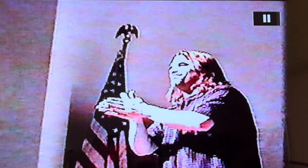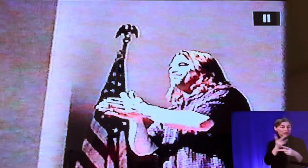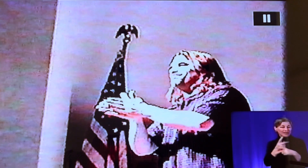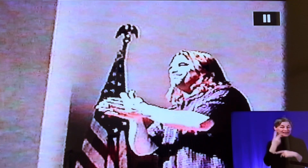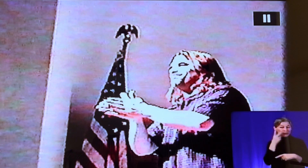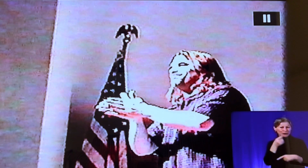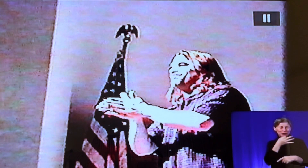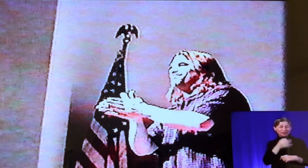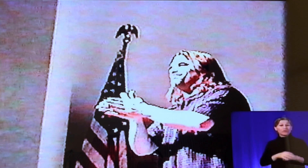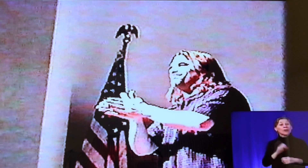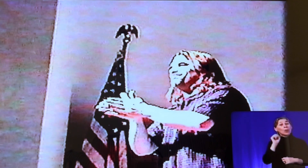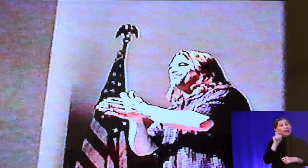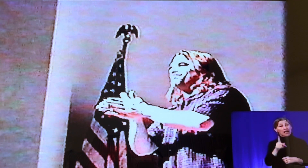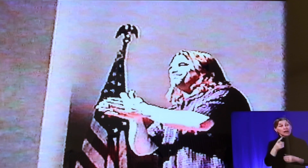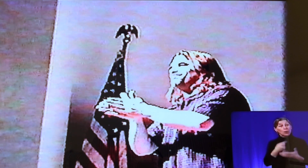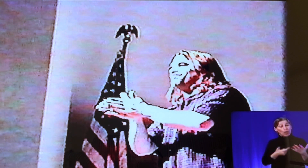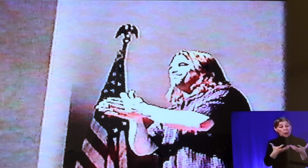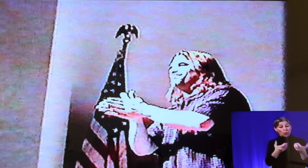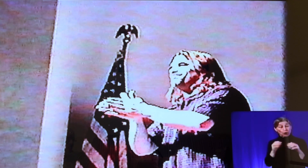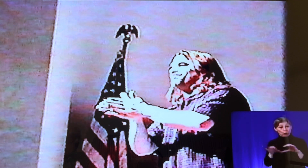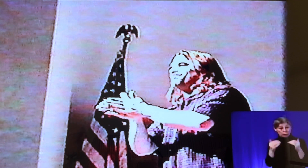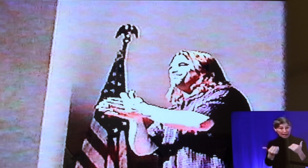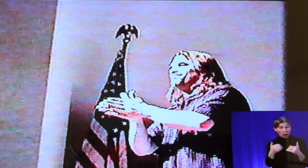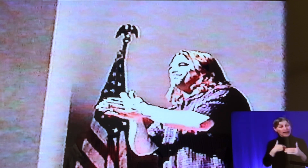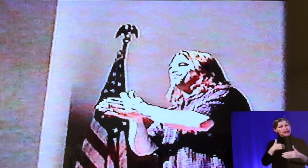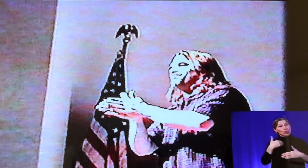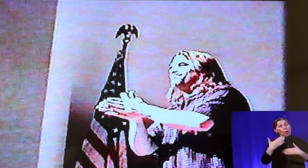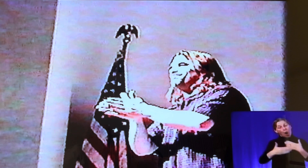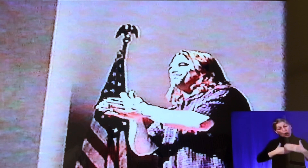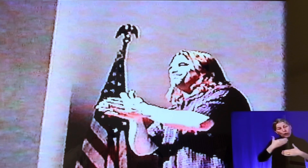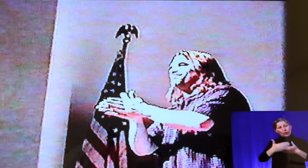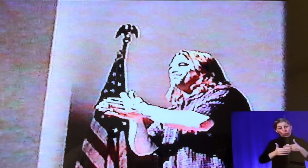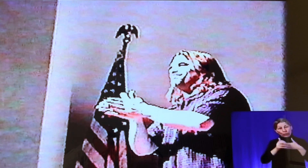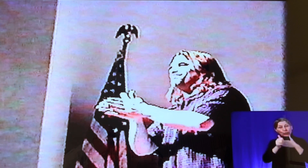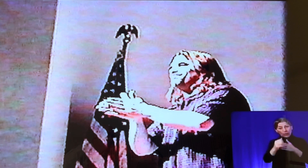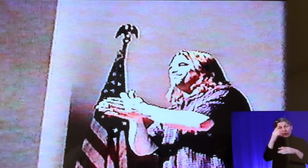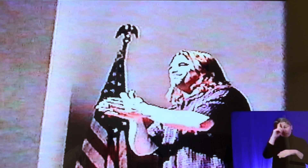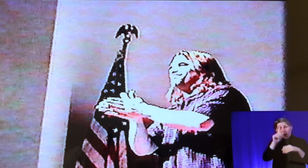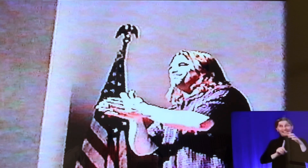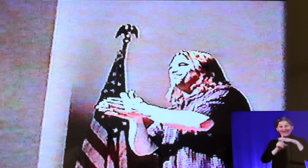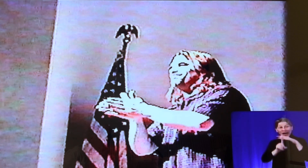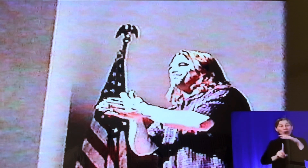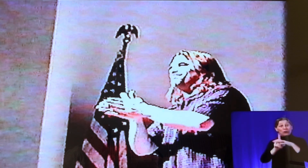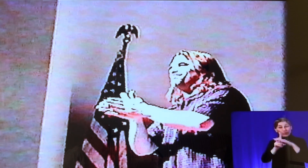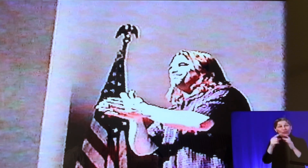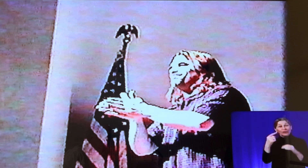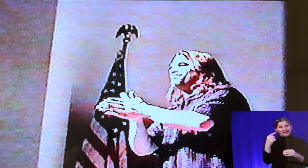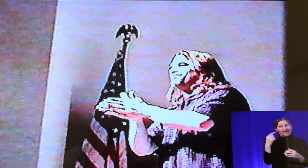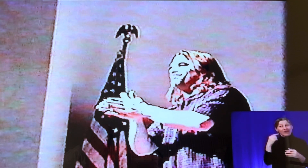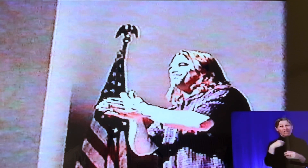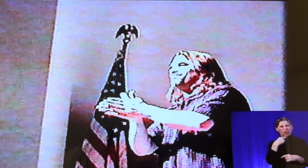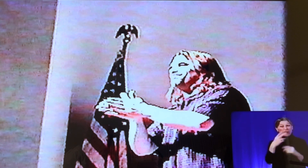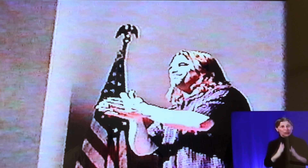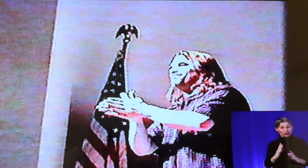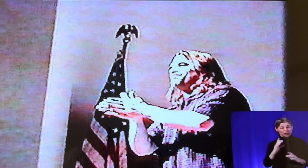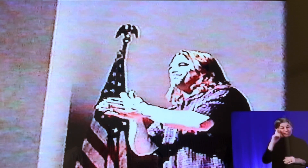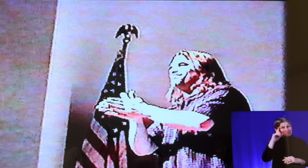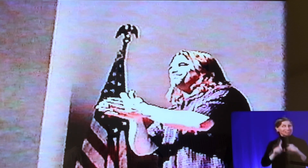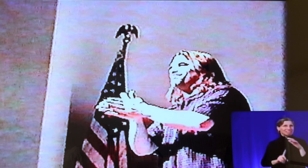Okay, what I want to do now is just walk you through some of the thoughts that go through the mind of a voicer and help you to make some